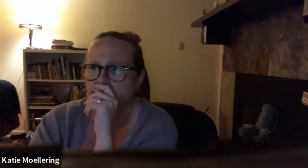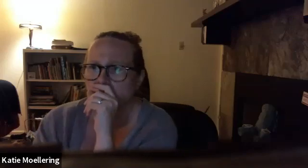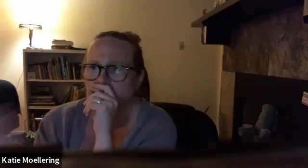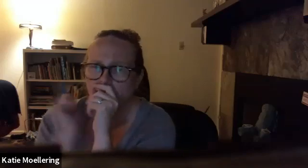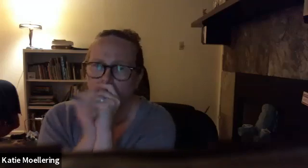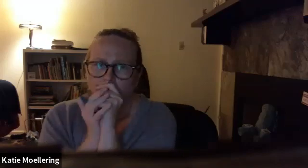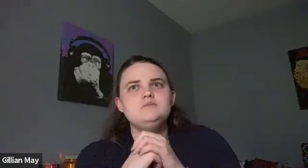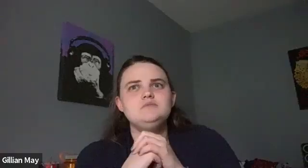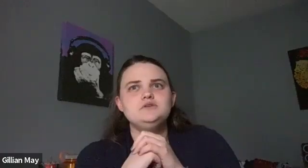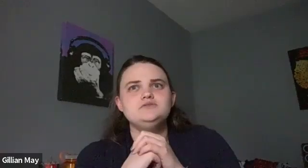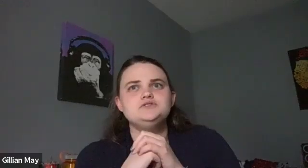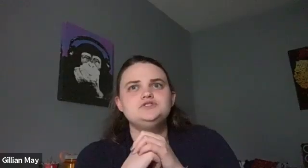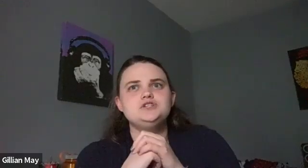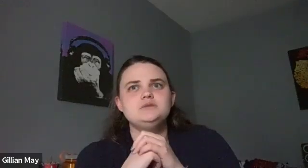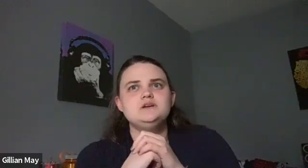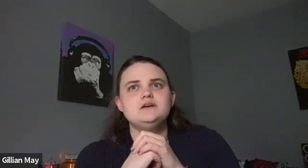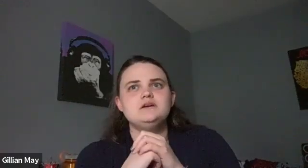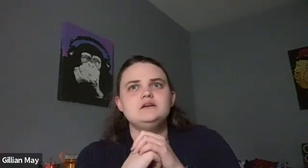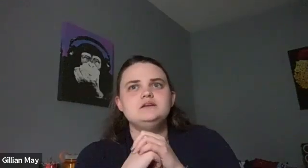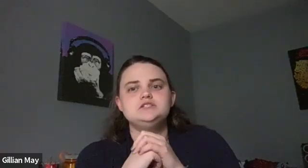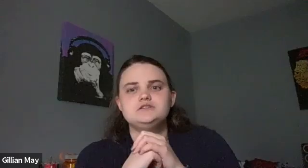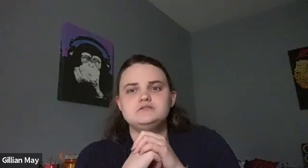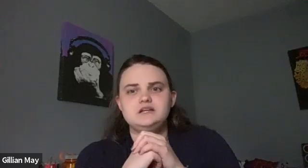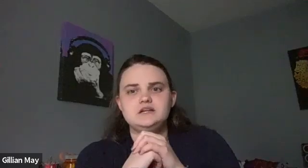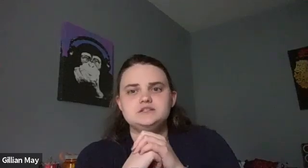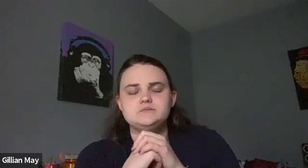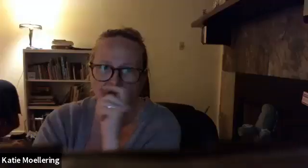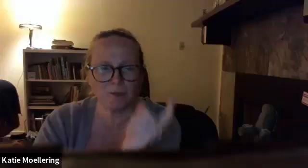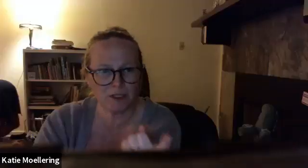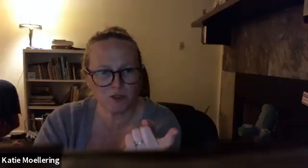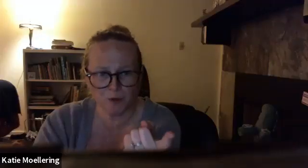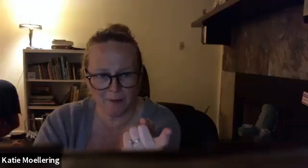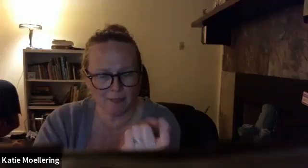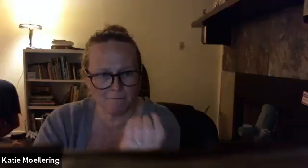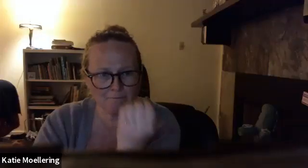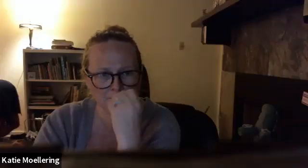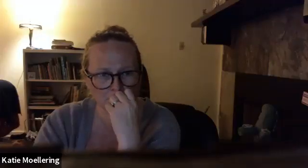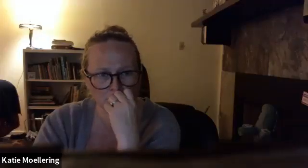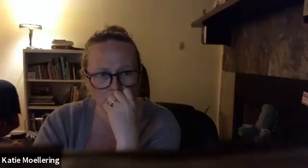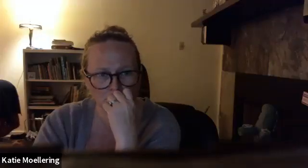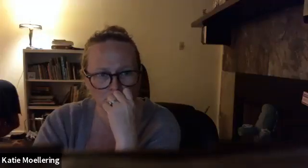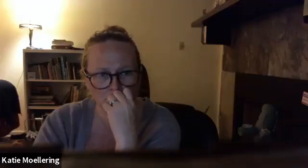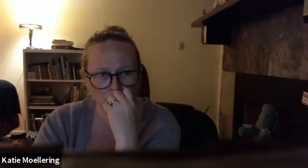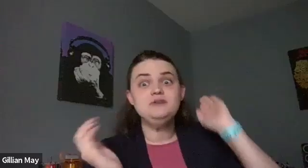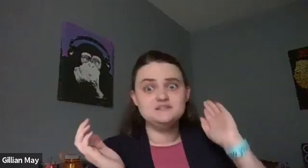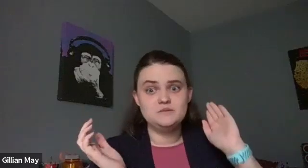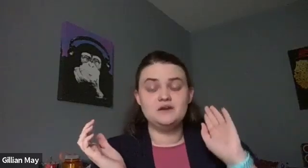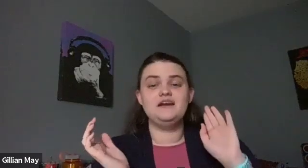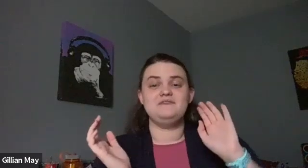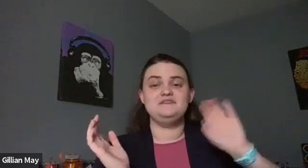So I'm trying to remember gym and cheerleading, gymnastics. Did we do swimming? Oh, no, not swimming. Okay, there's